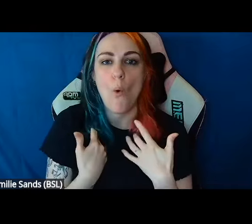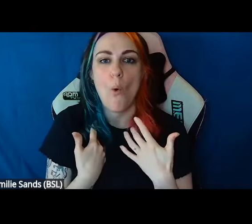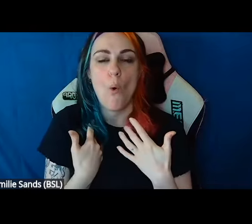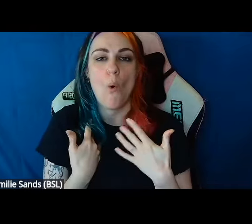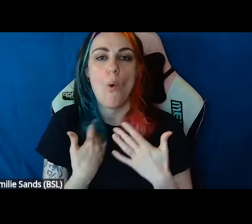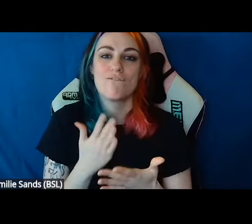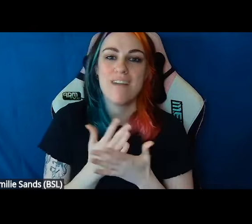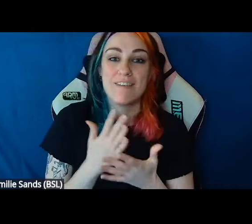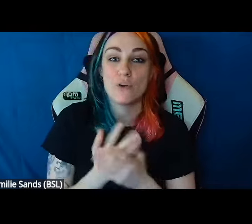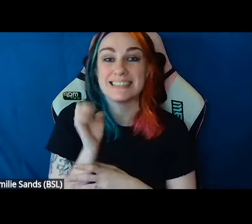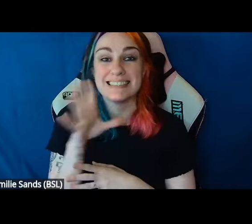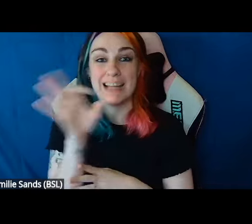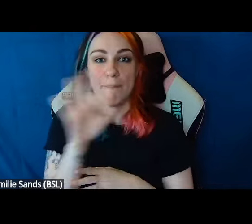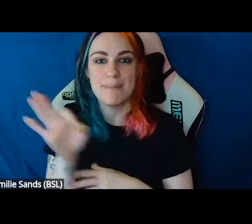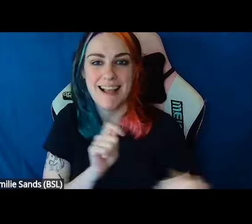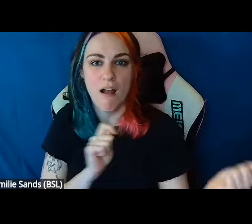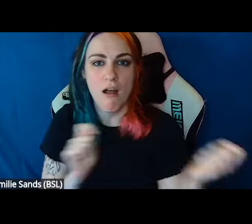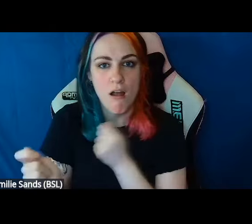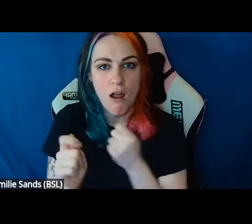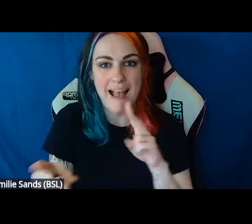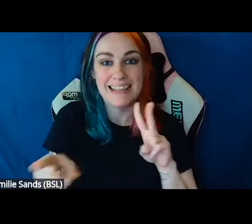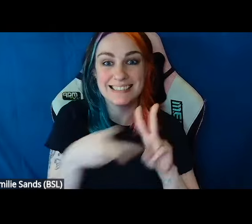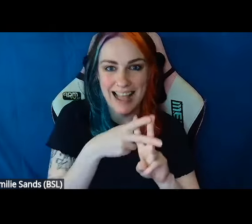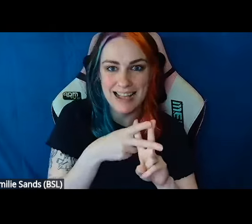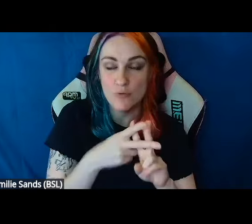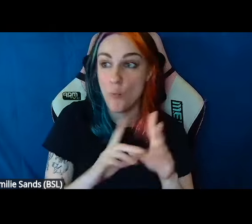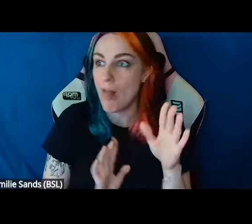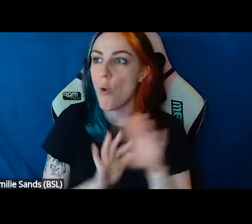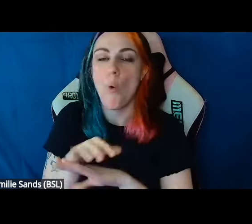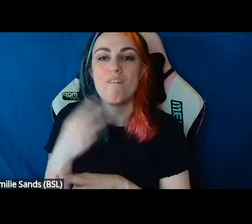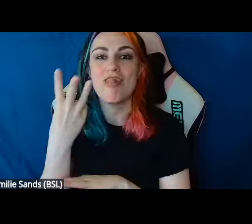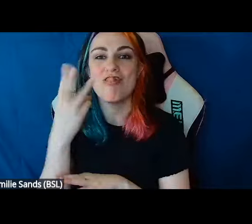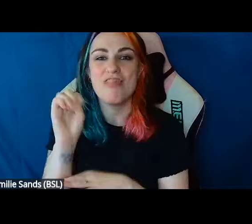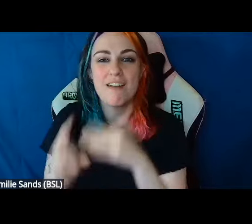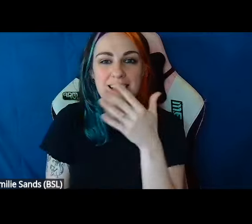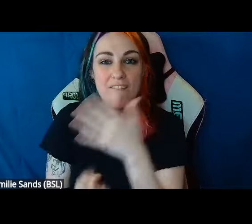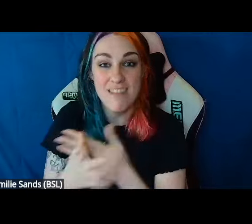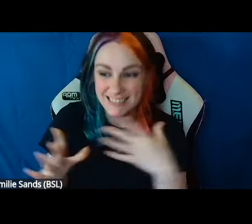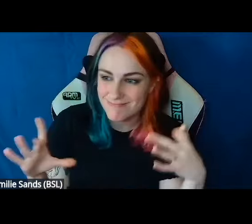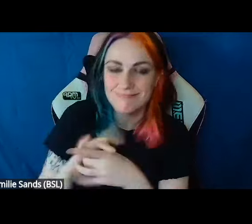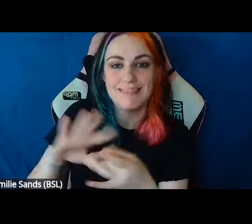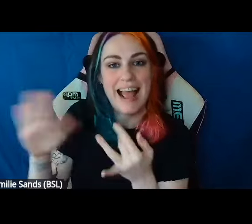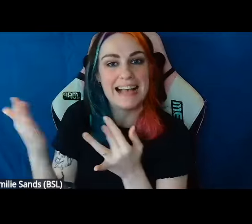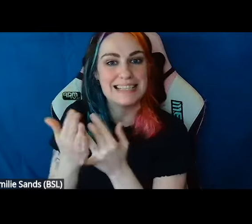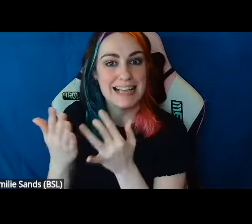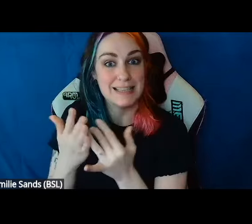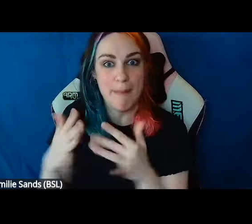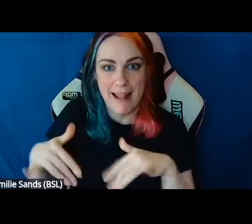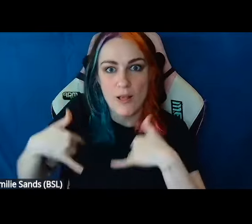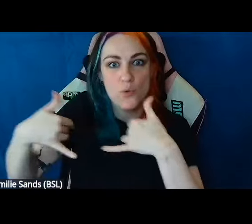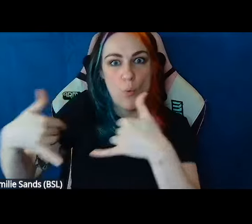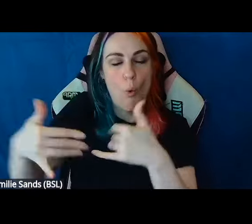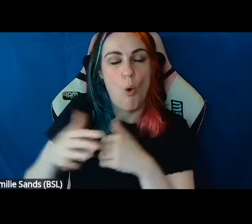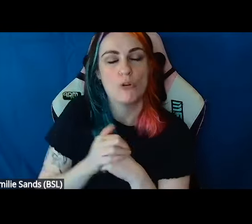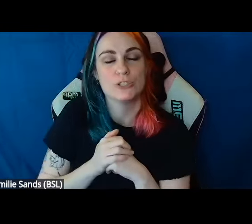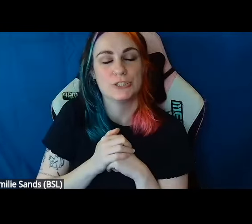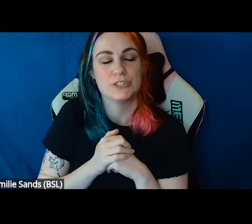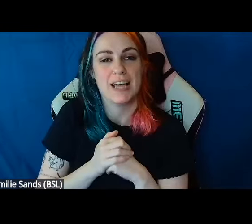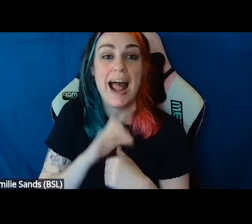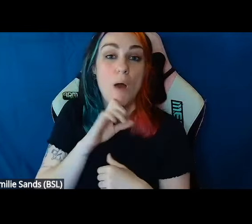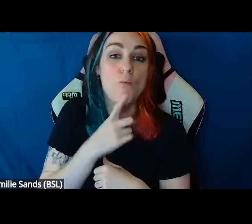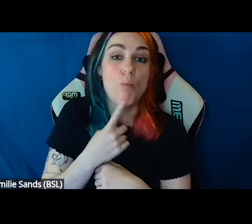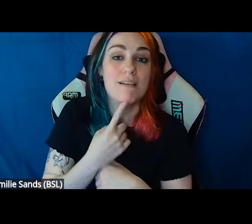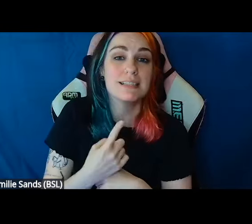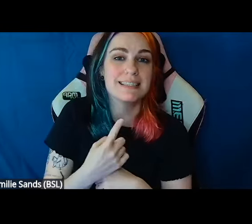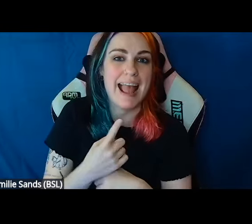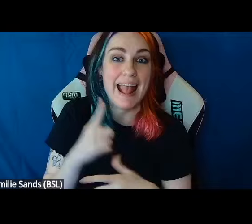rate on tags to the over 30 events that had accessibility as part of the award. And I will say, for those of you who